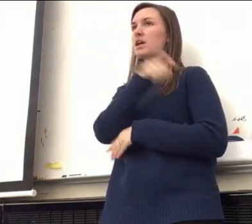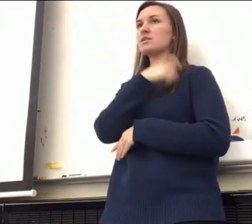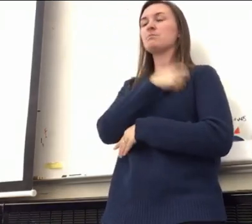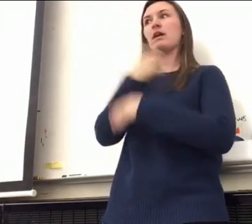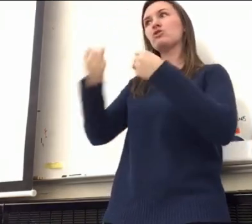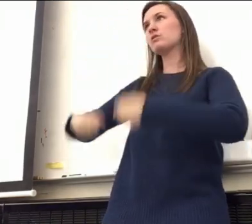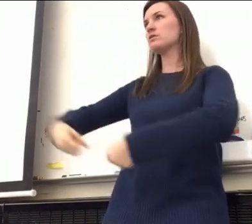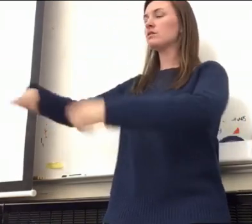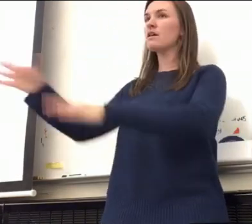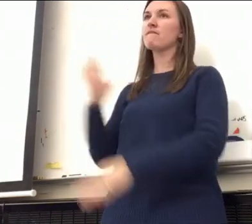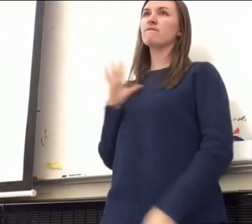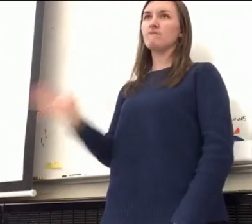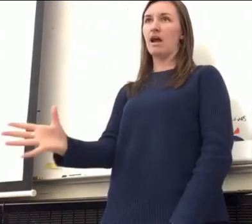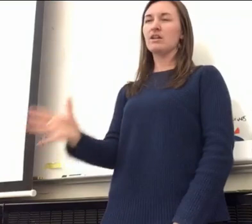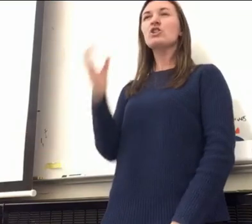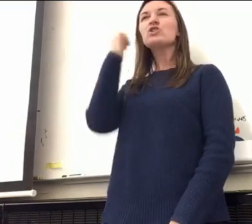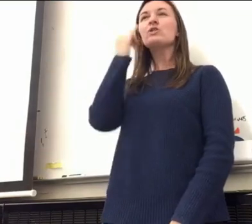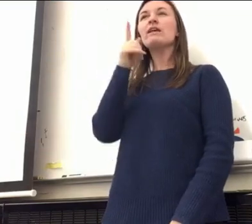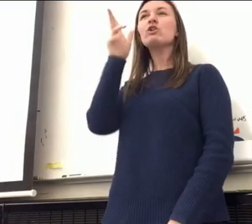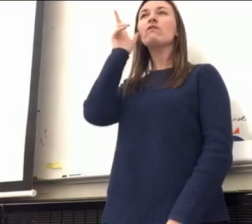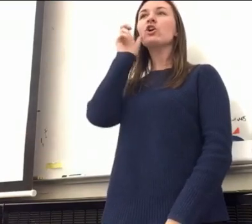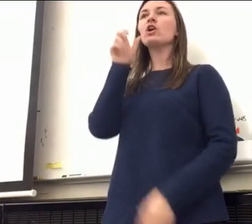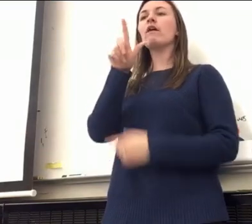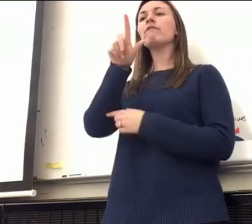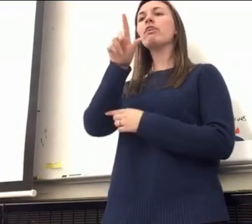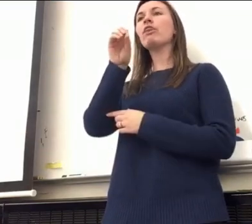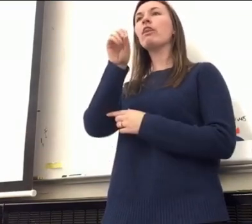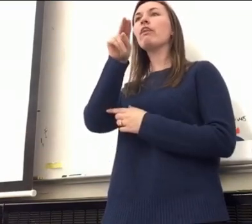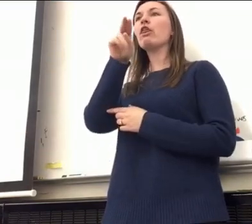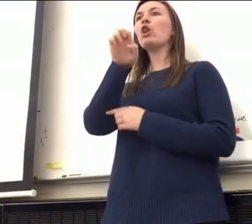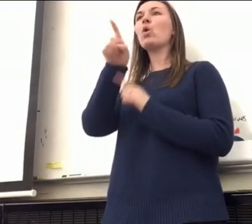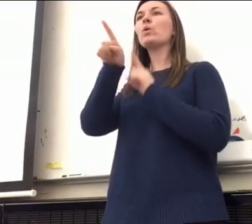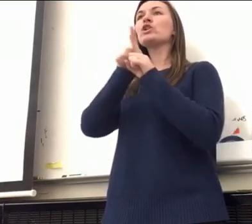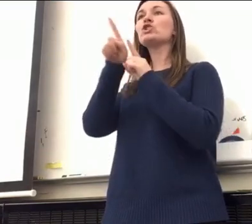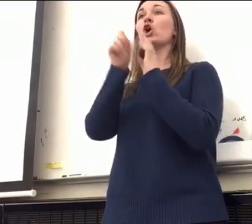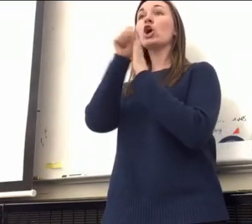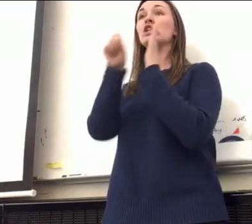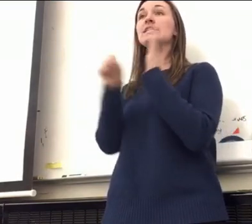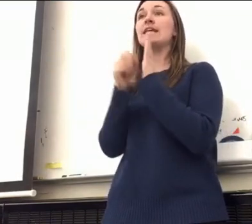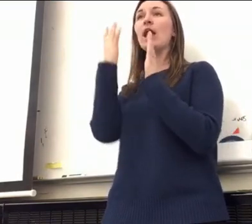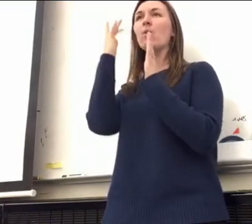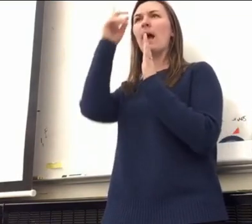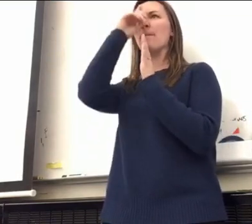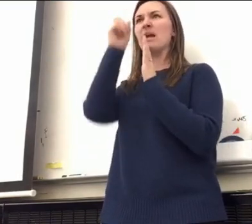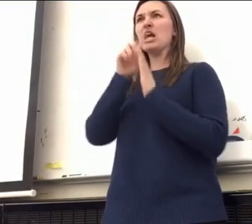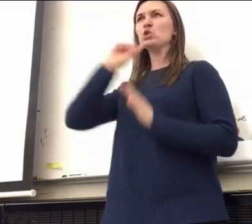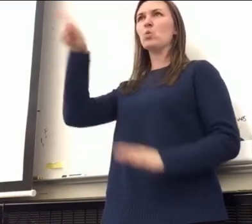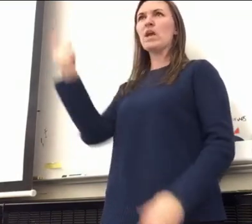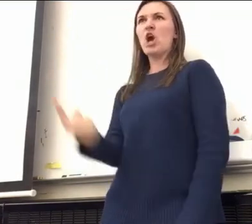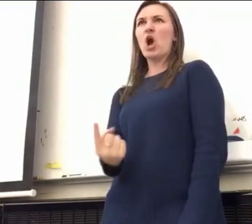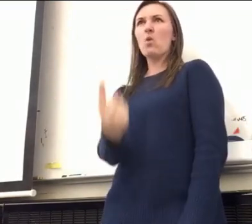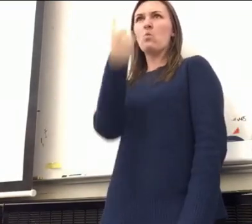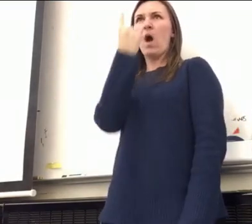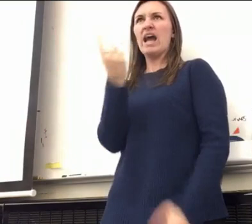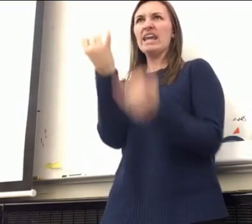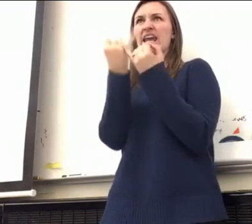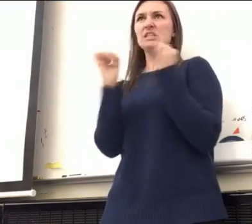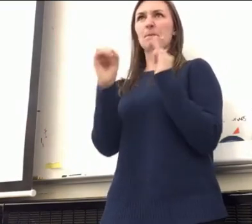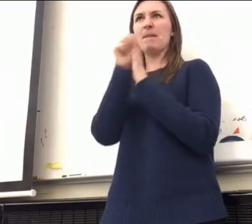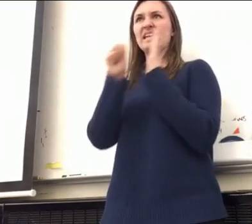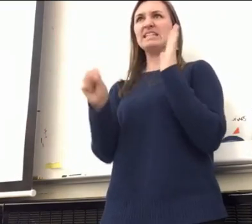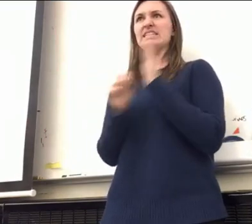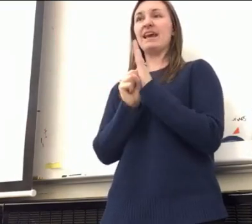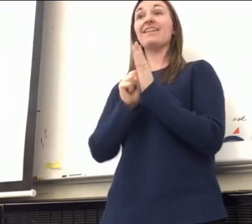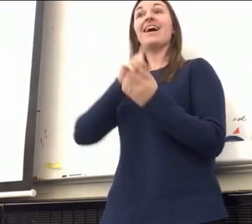nation. If you've ever heard of the Lone Star State, the reason they're called the Lone Star State is because they are the independent nation. They are